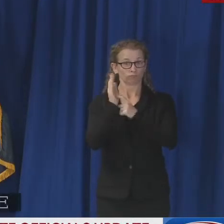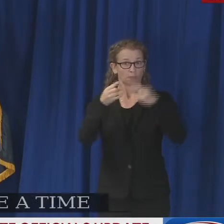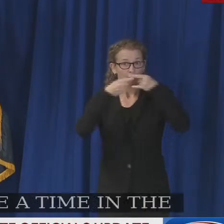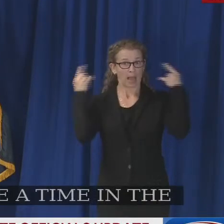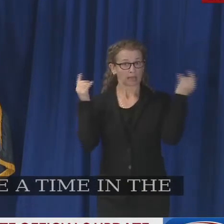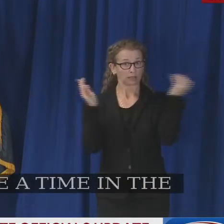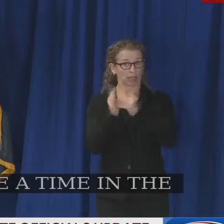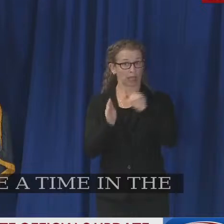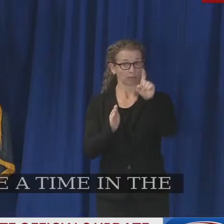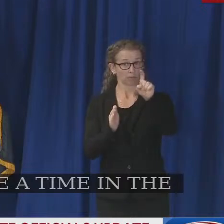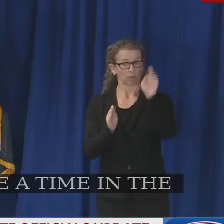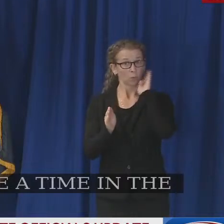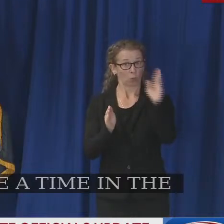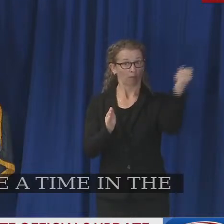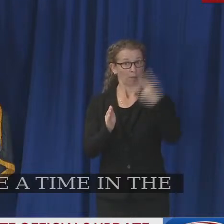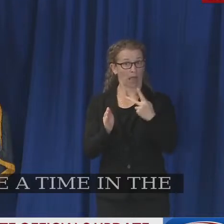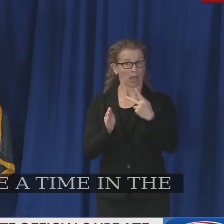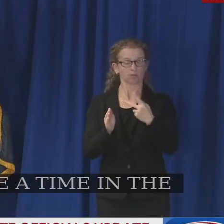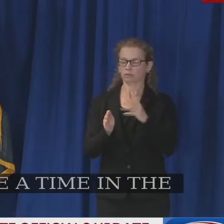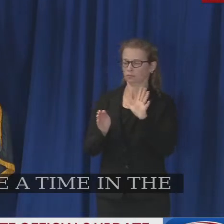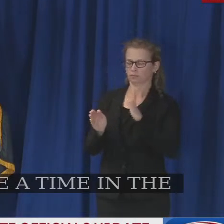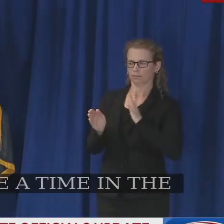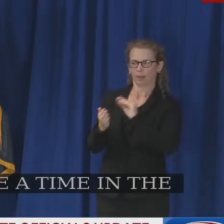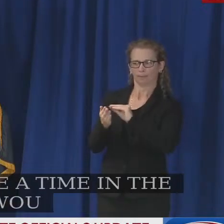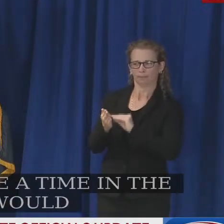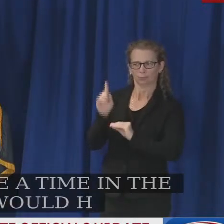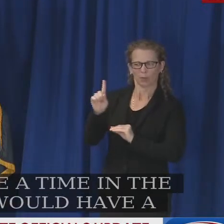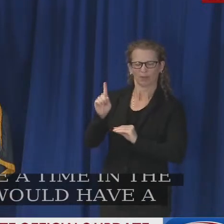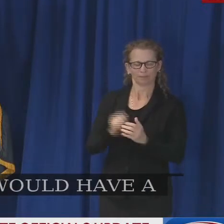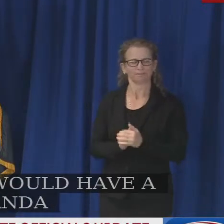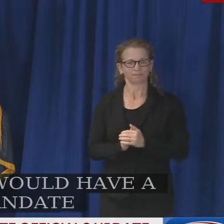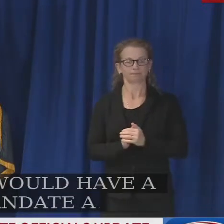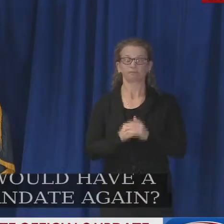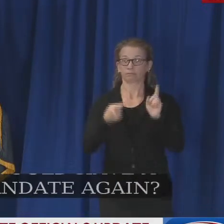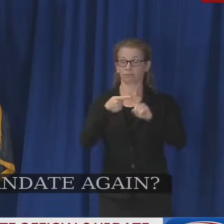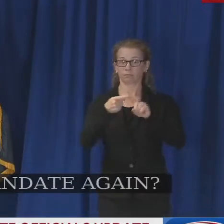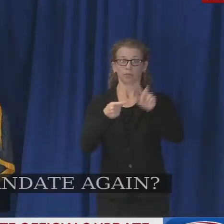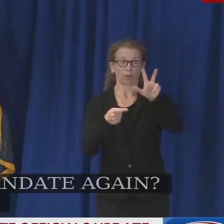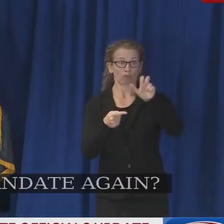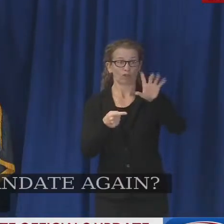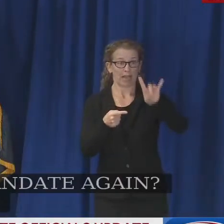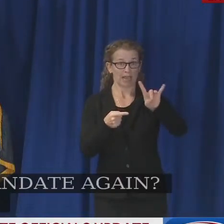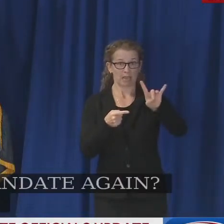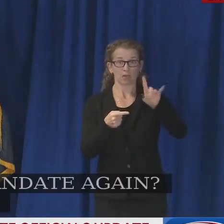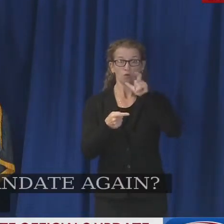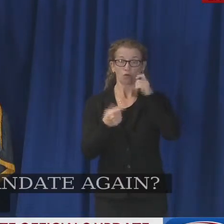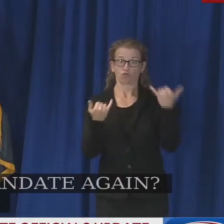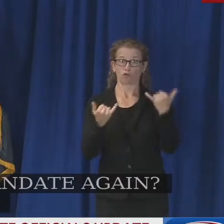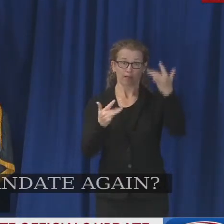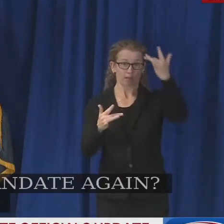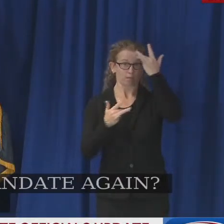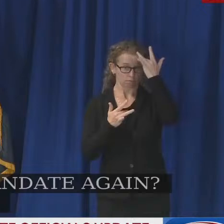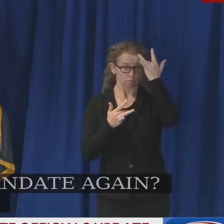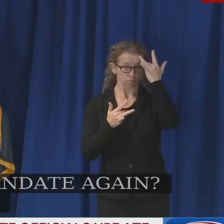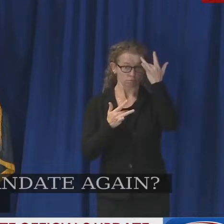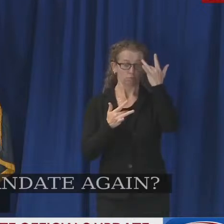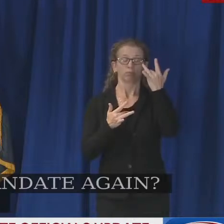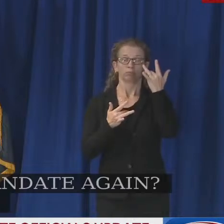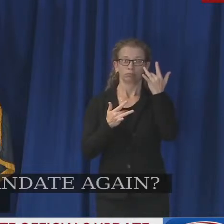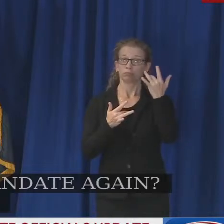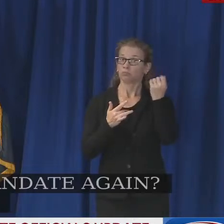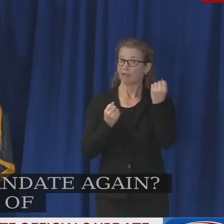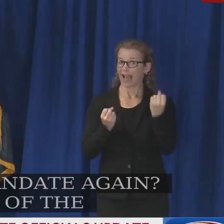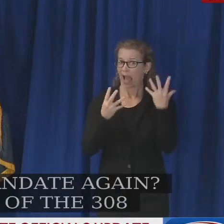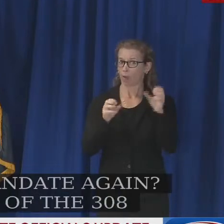again? Okay, so I'm writing all that down. So a couple things. Of the 308 current cases we have, I don't think we have exact numbers on